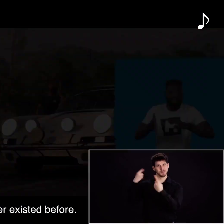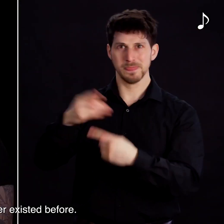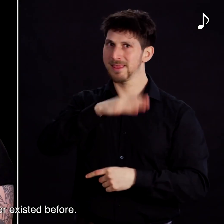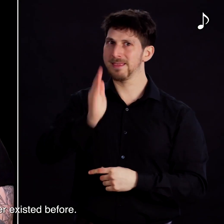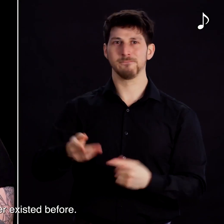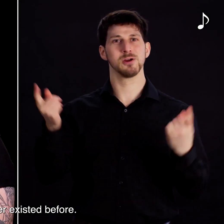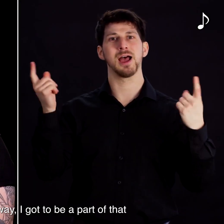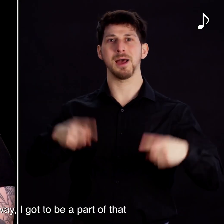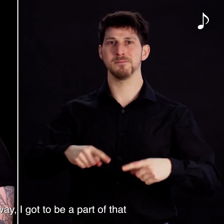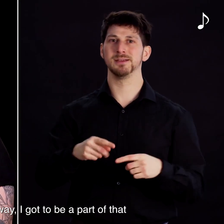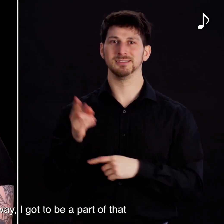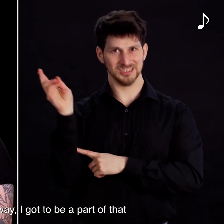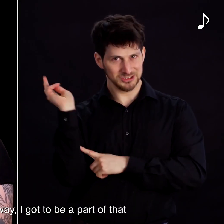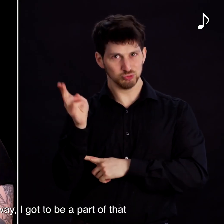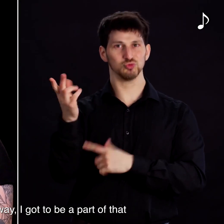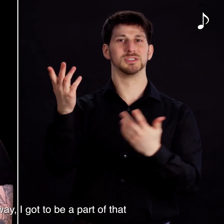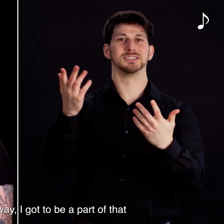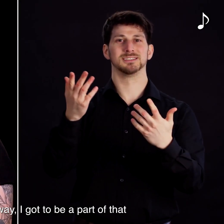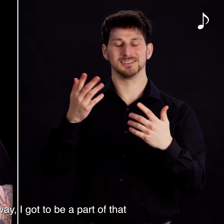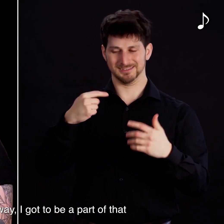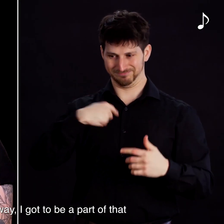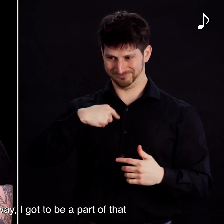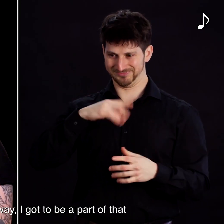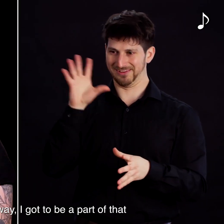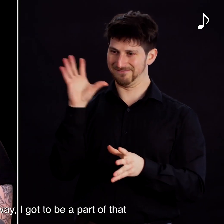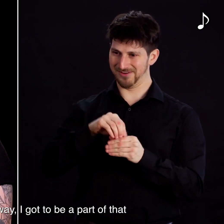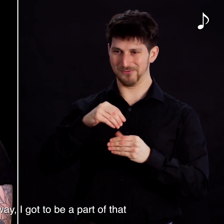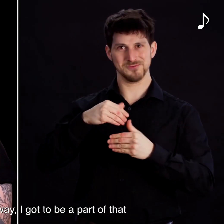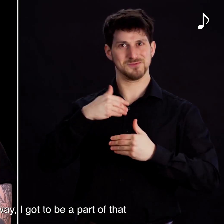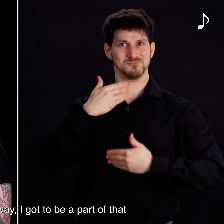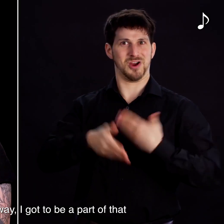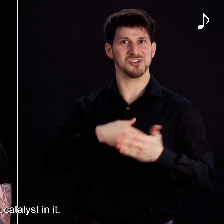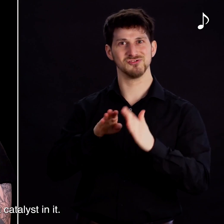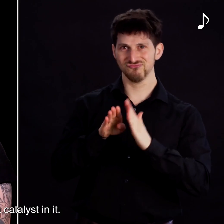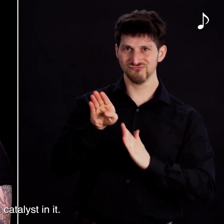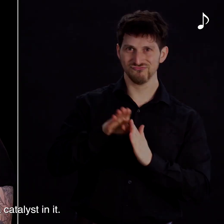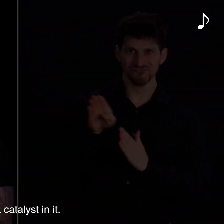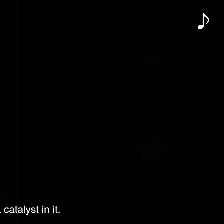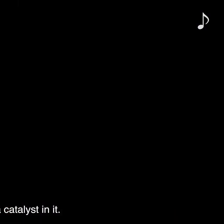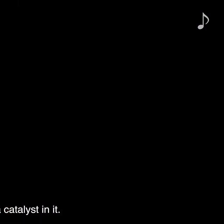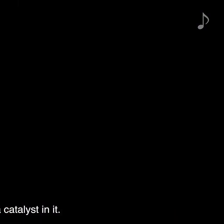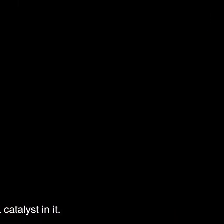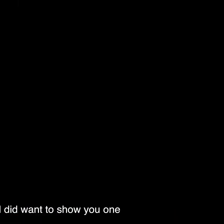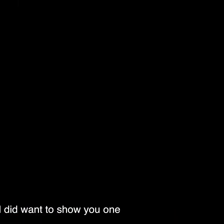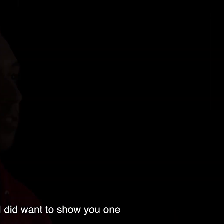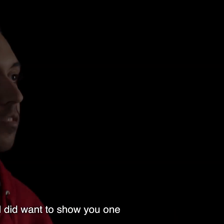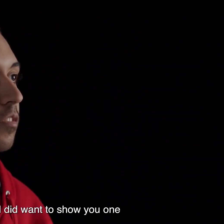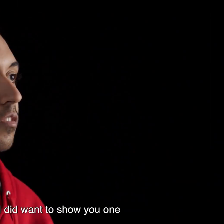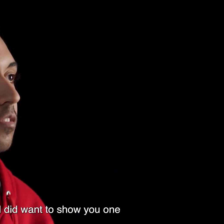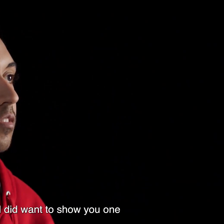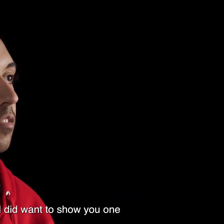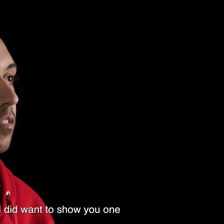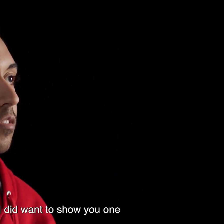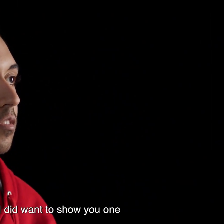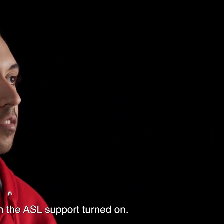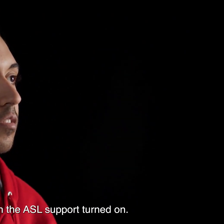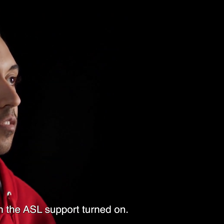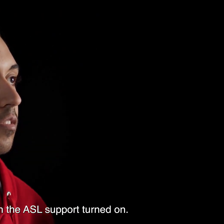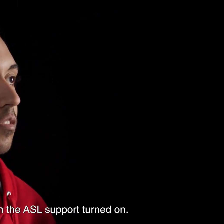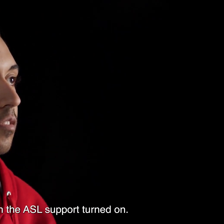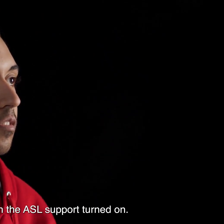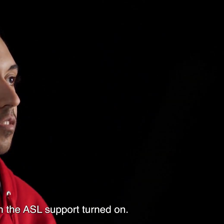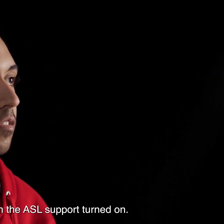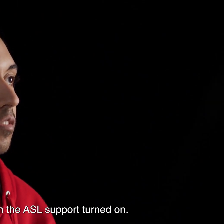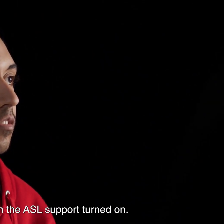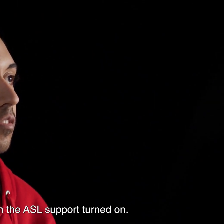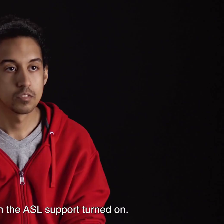really ever existed before and in some small way I got to kind of be a part of that and a catalyst in it. I did want to show you one of the